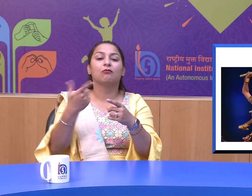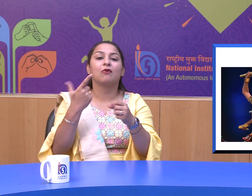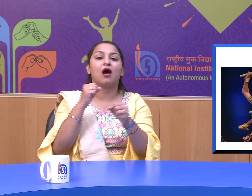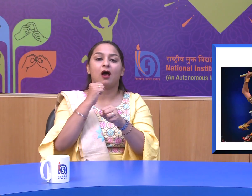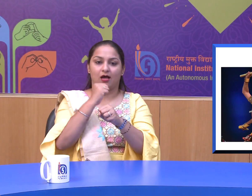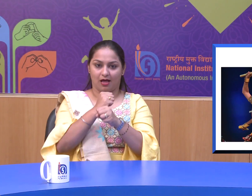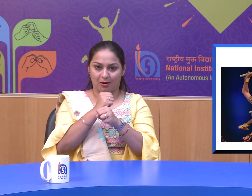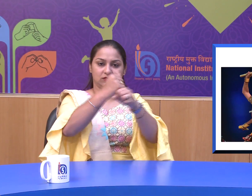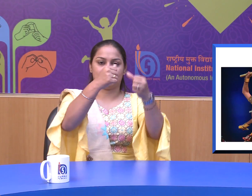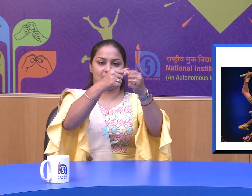Garba,